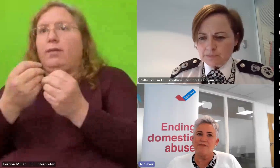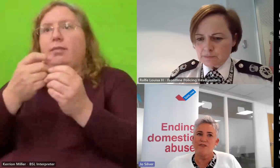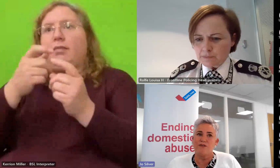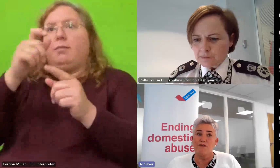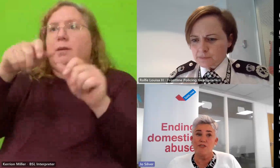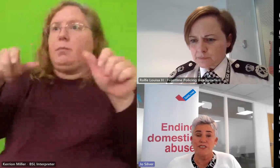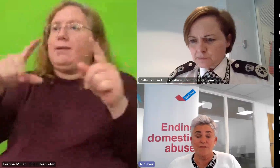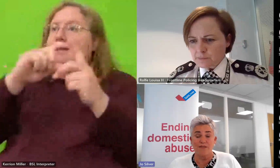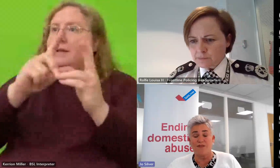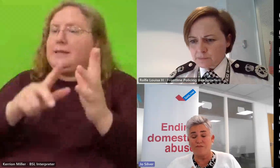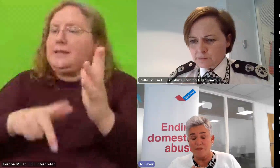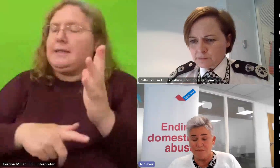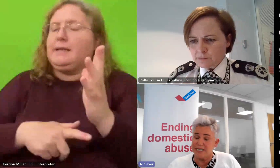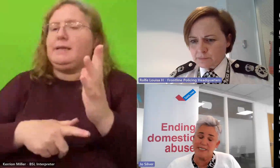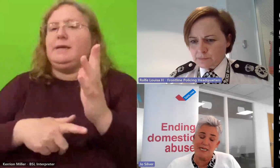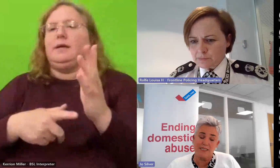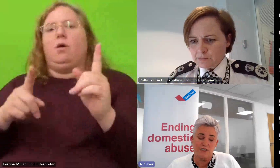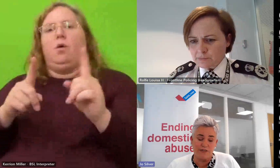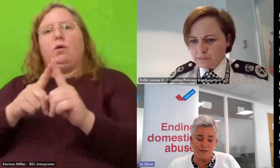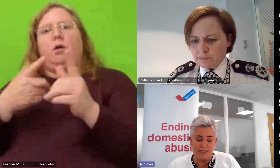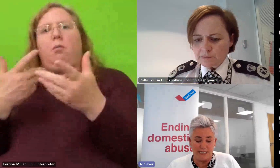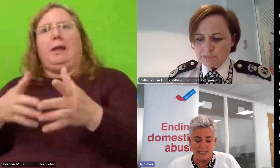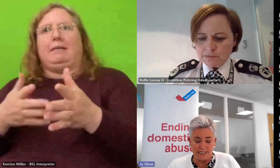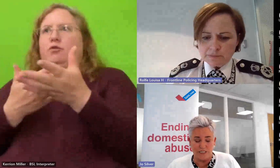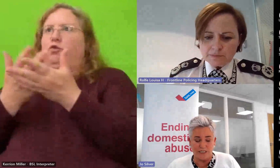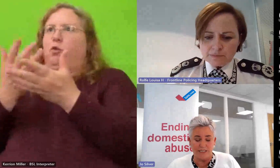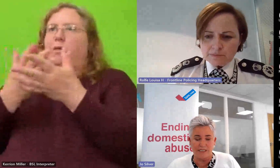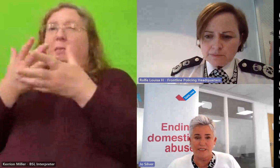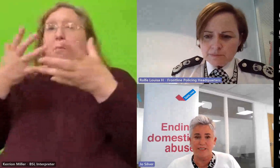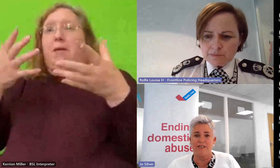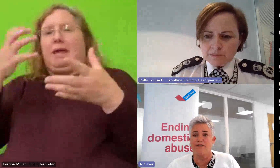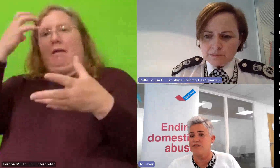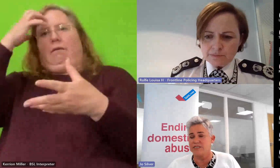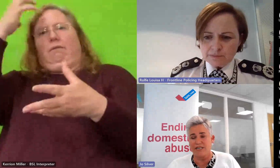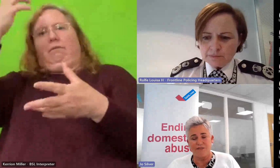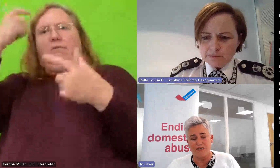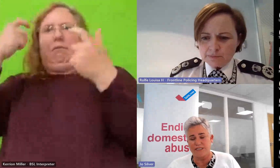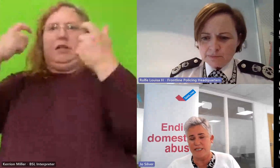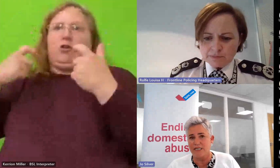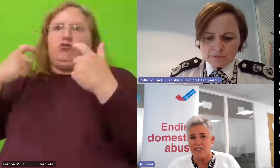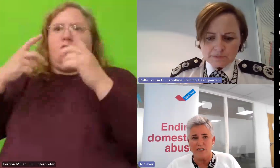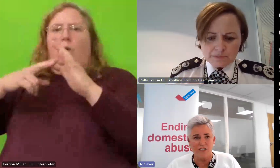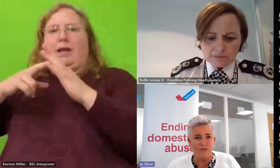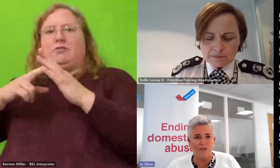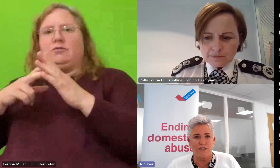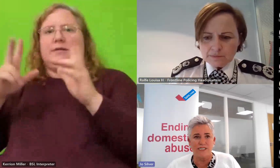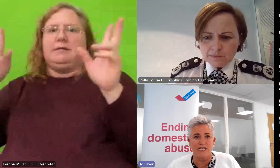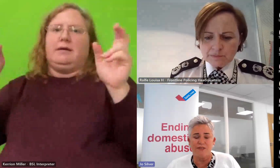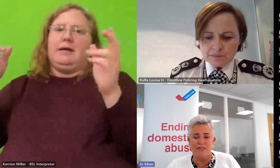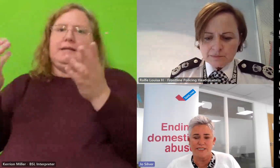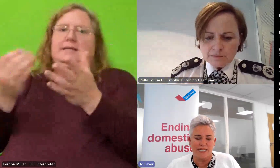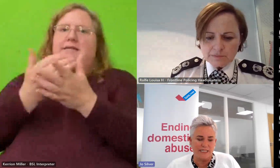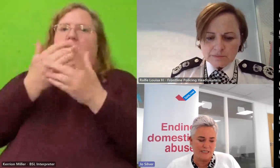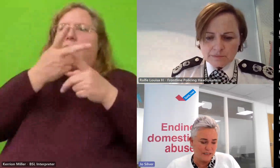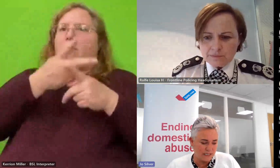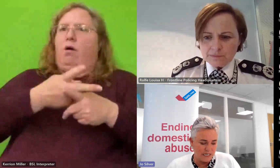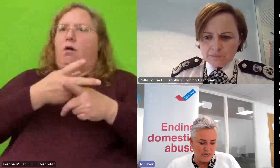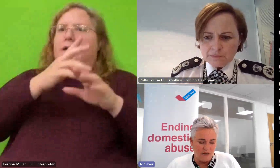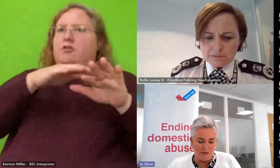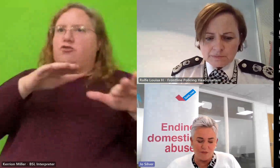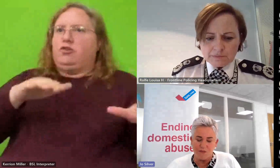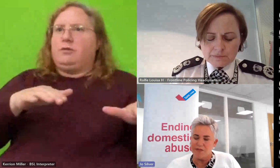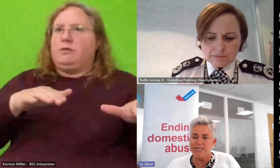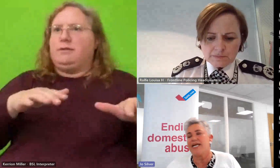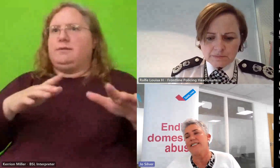We have talked to the big statutory organisations, so safeguarding children, safeguarding